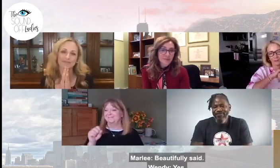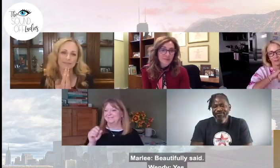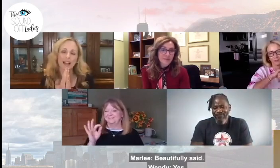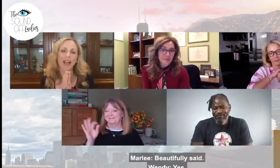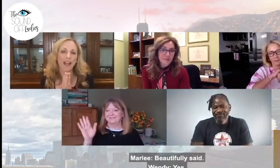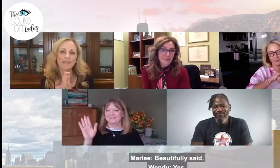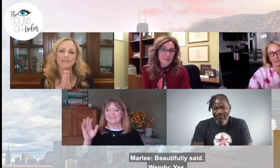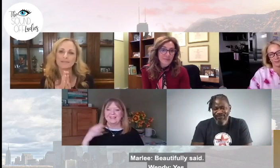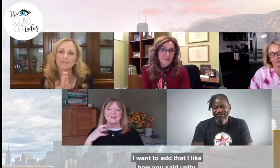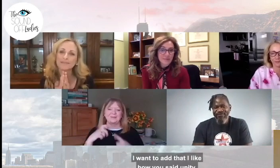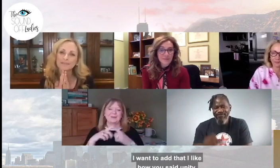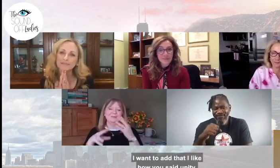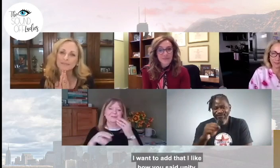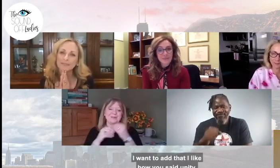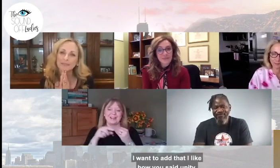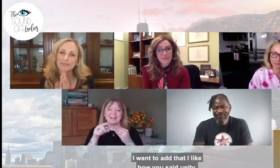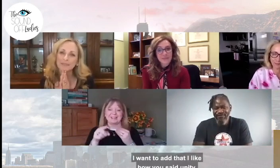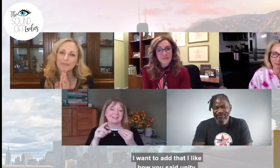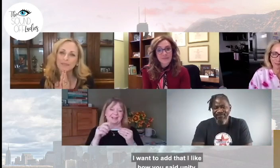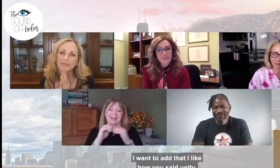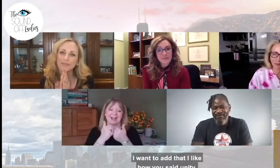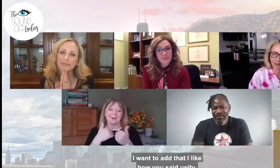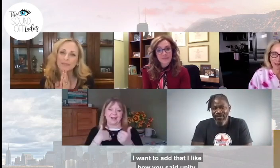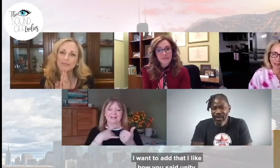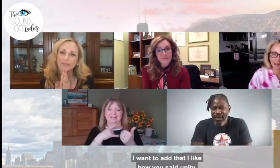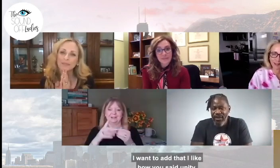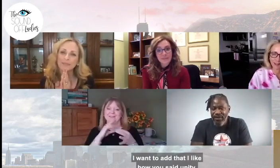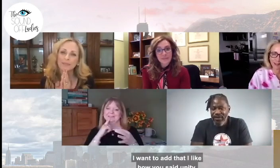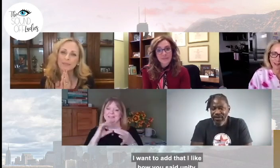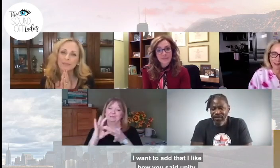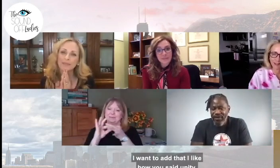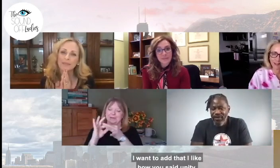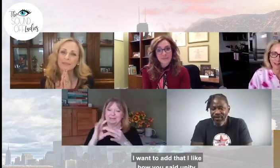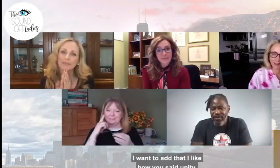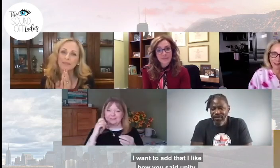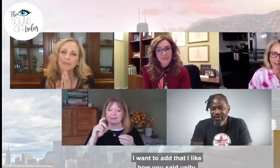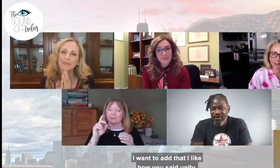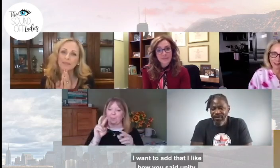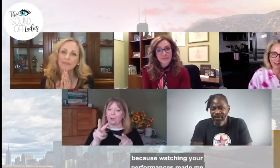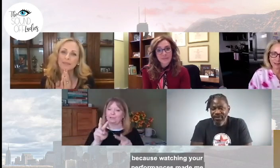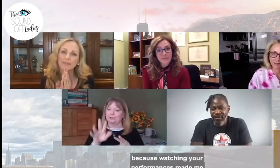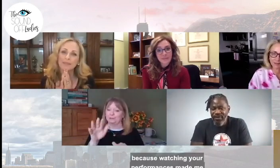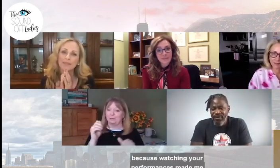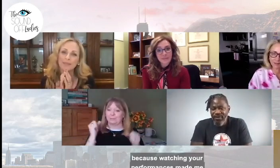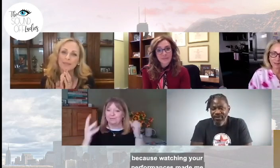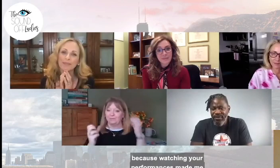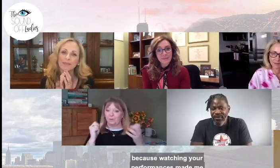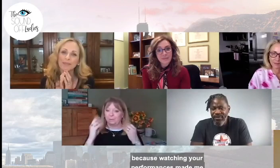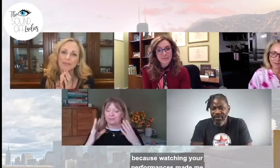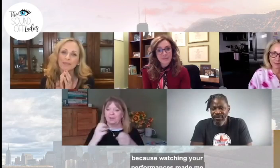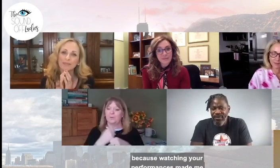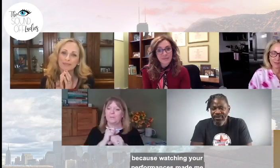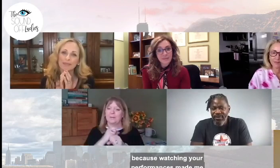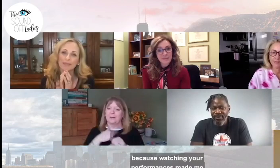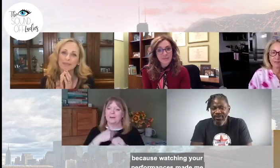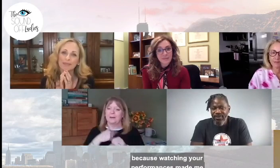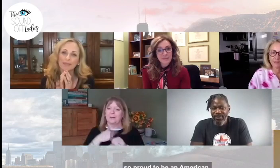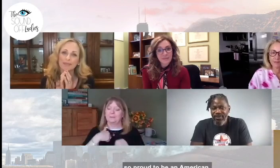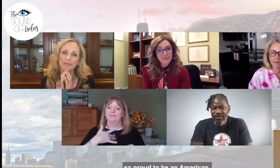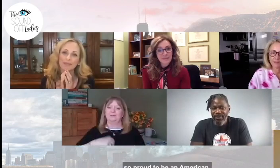Yes, together, amazing. I have one more question for you, says Wendy. I wanted to address that, how you made that unity, because watching your performance